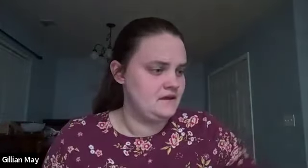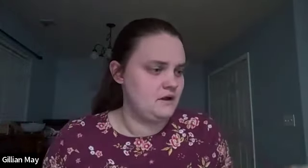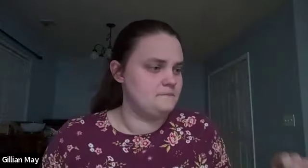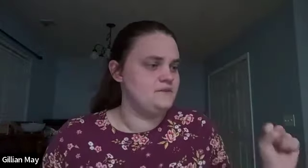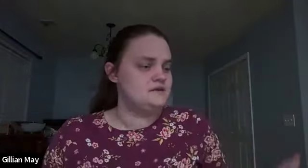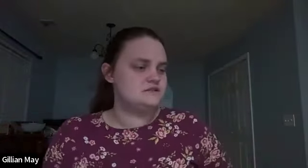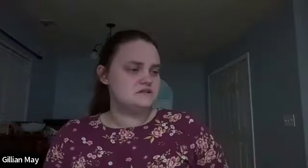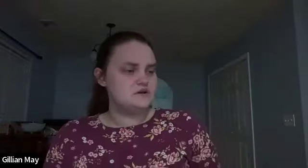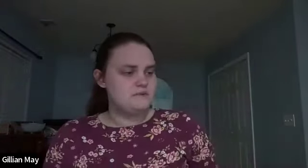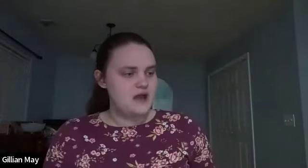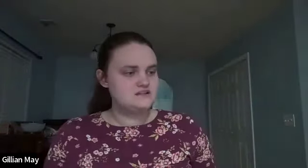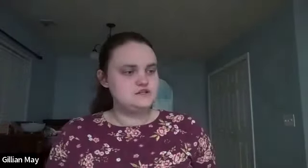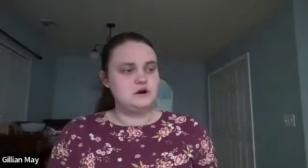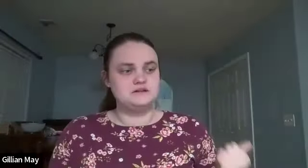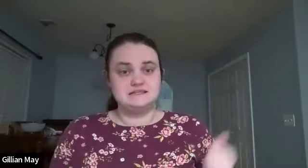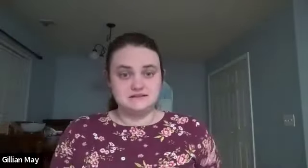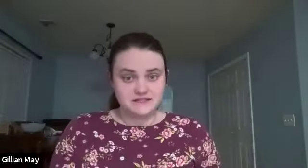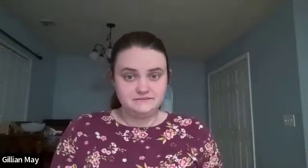Okay, so let's go back to our silly.